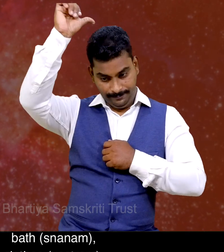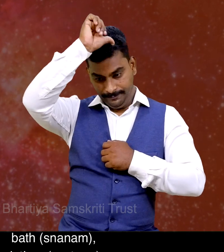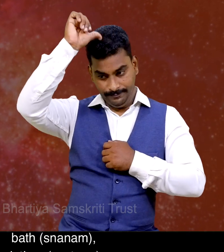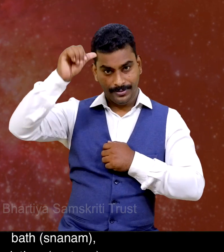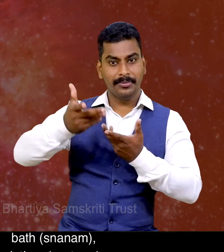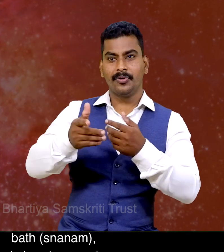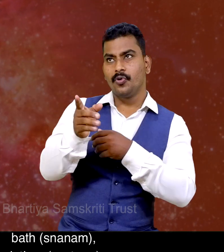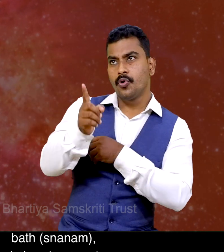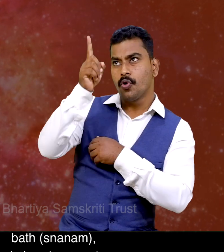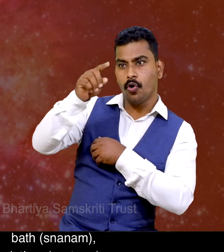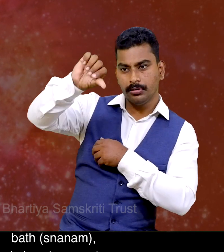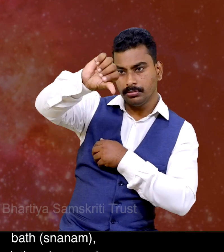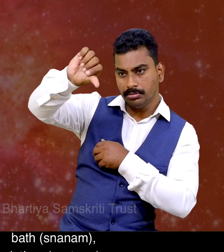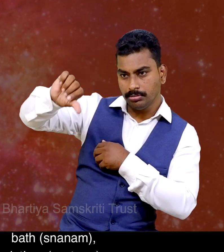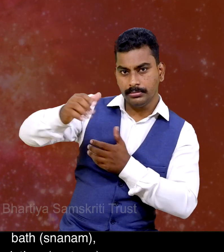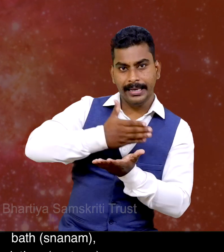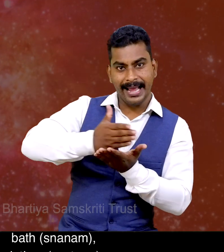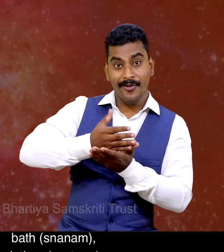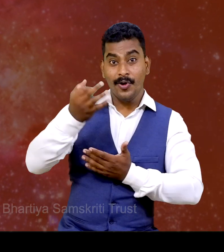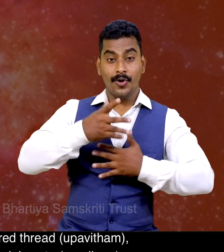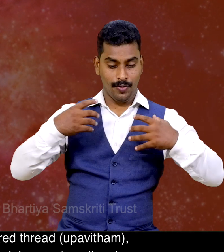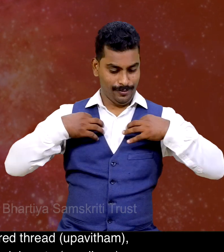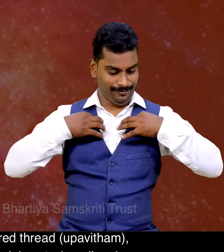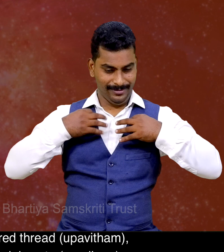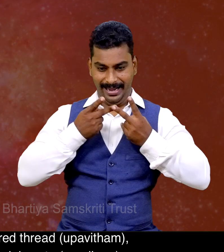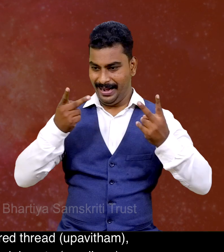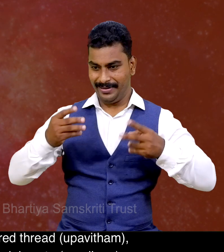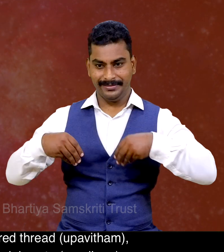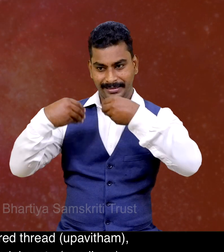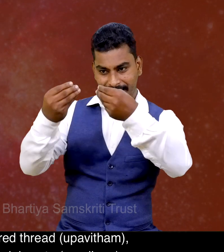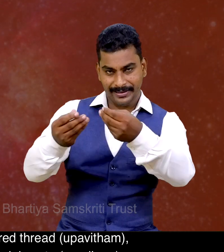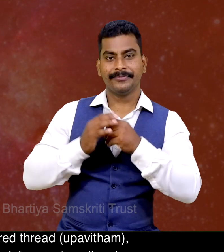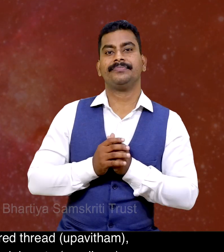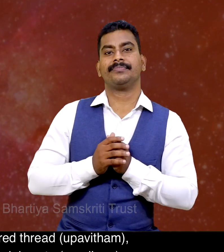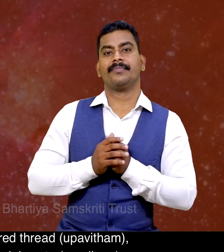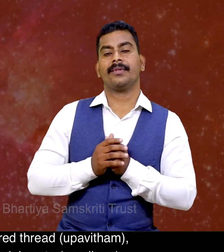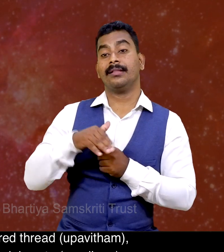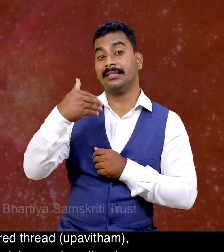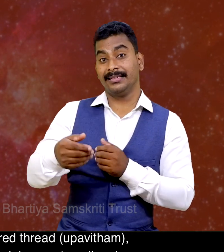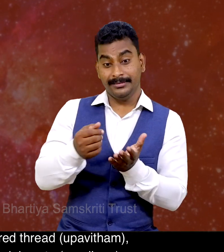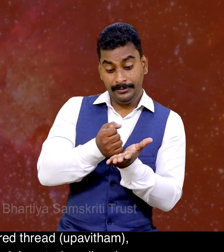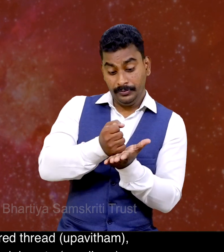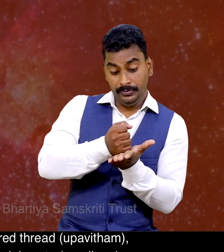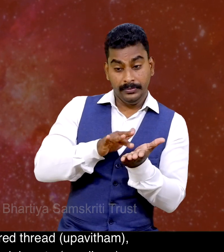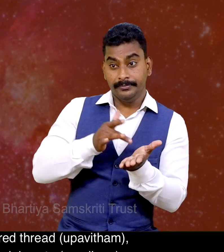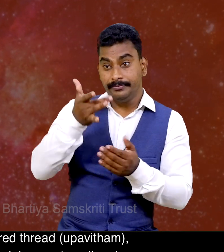snanam, cloths, vastram, sacred thread, upavitam, sandal paste,